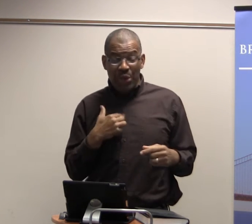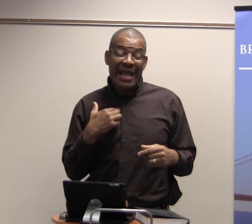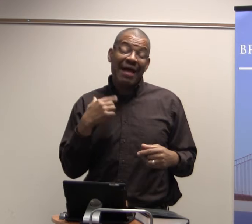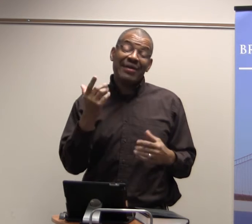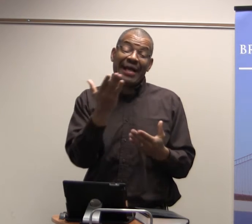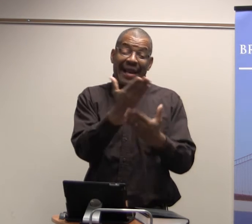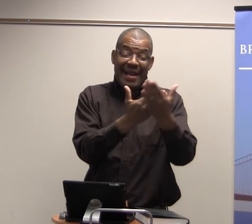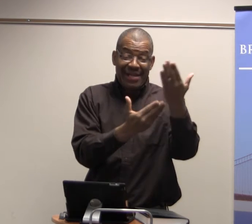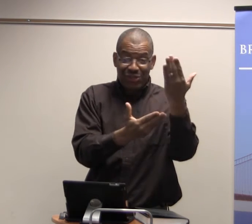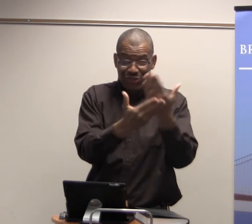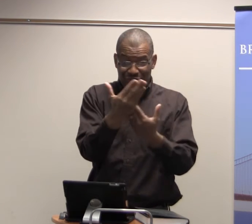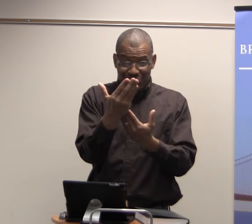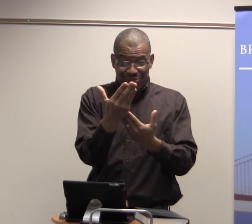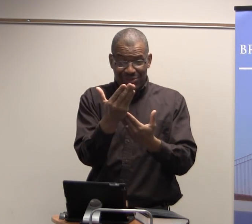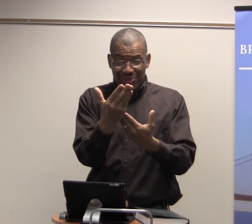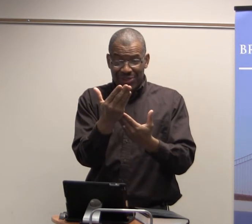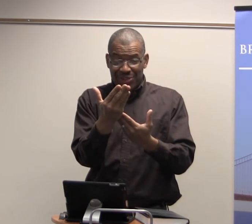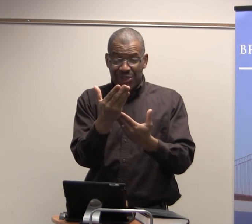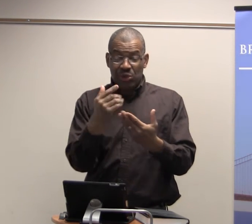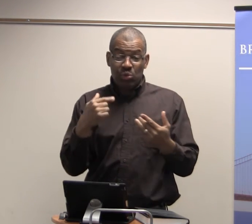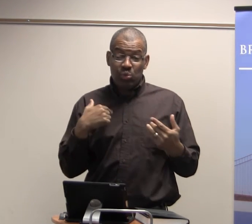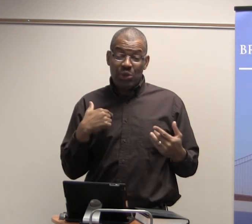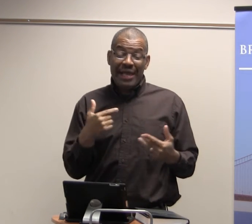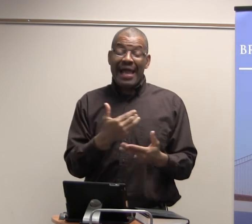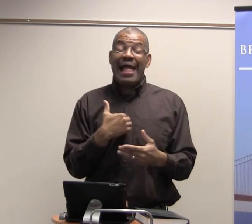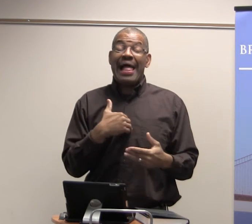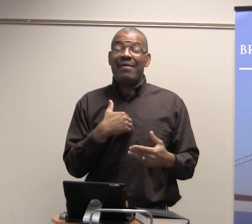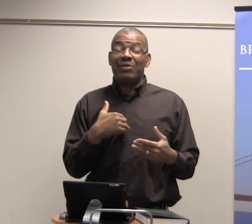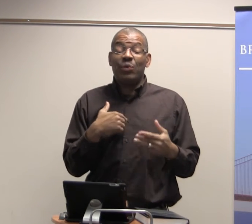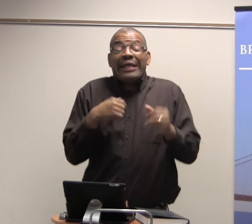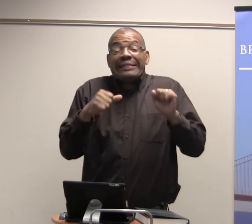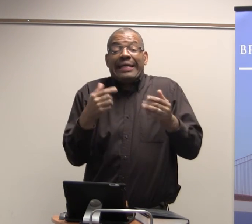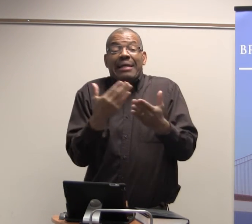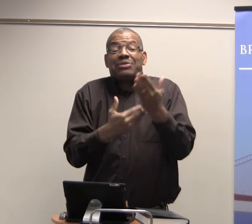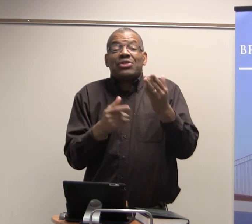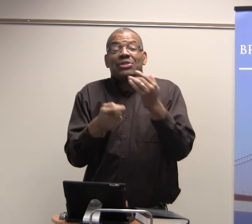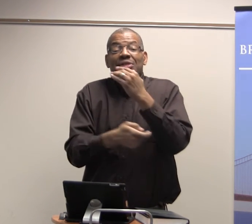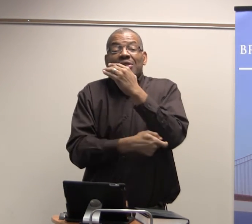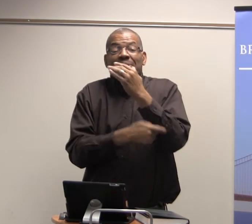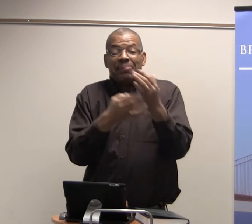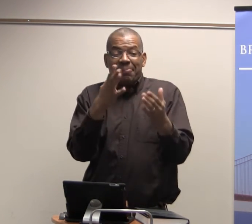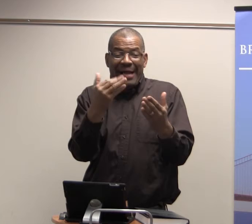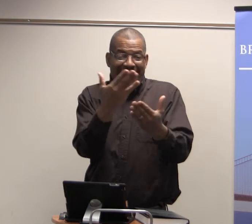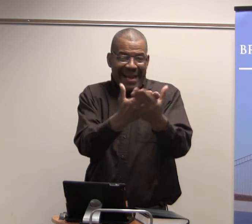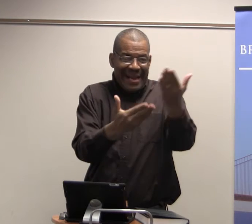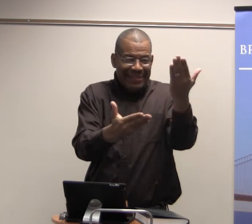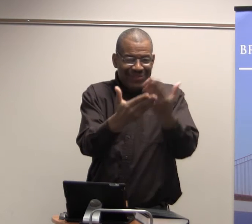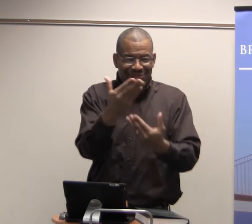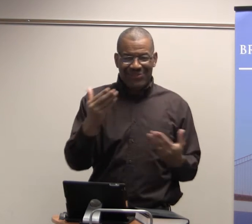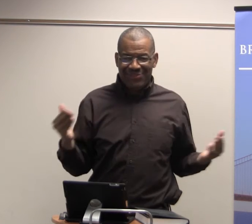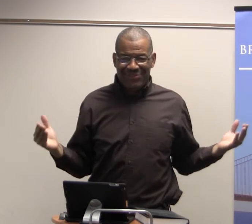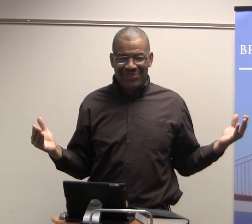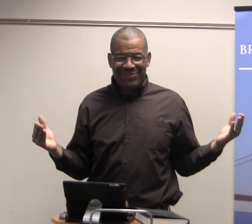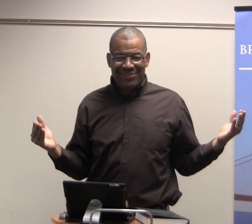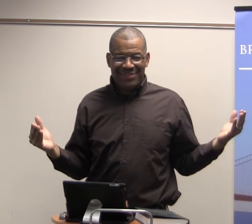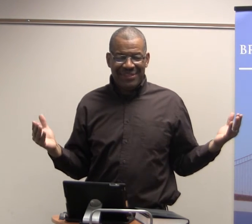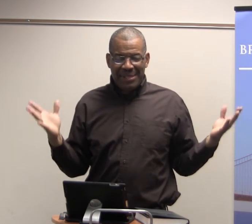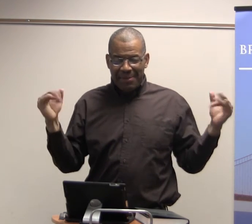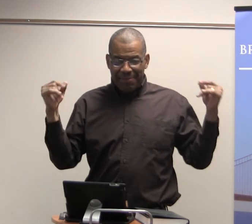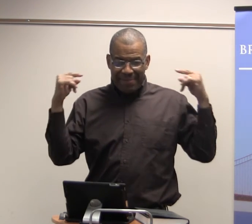We have our hands. We get tempts by hands,